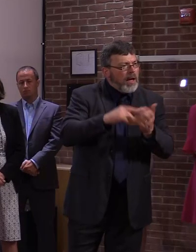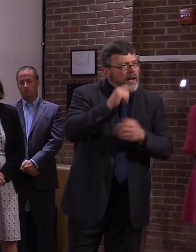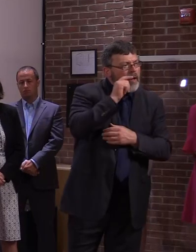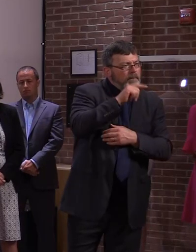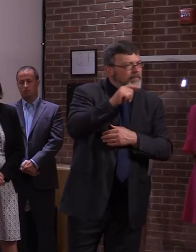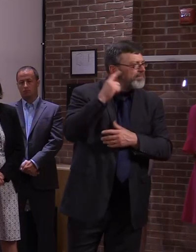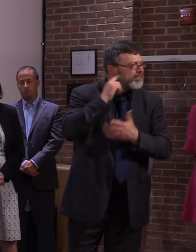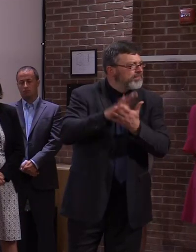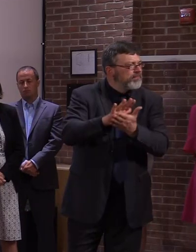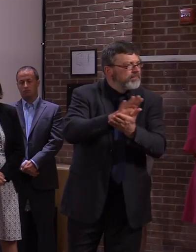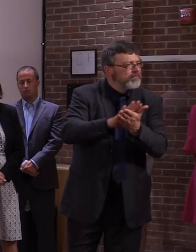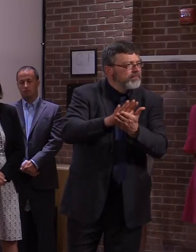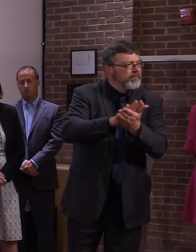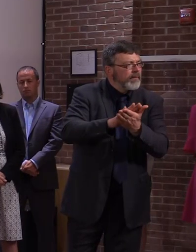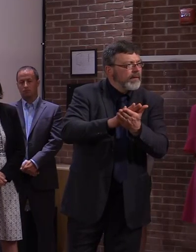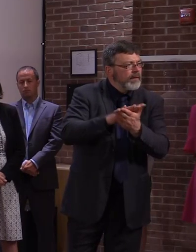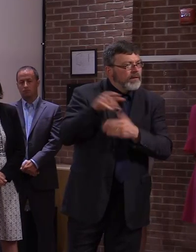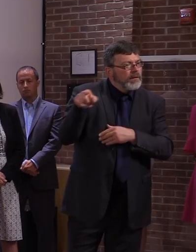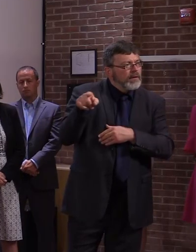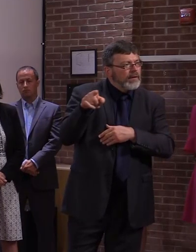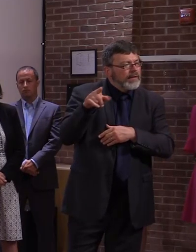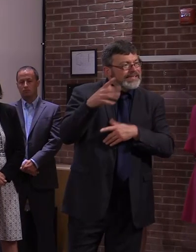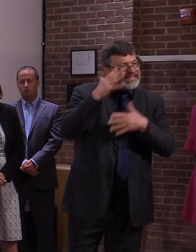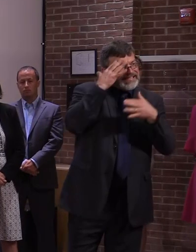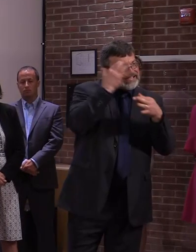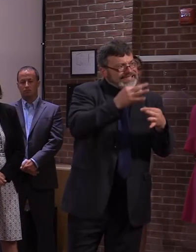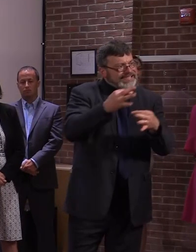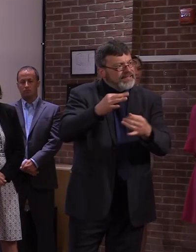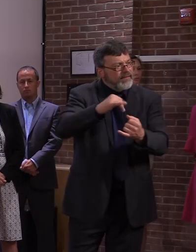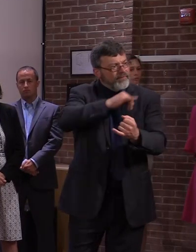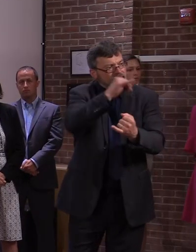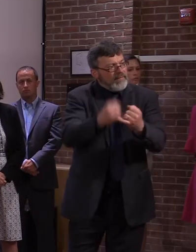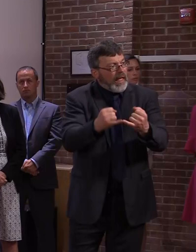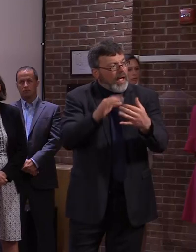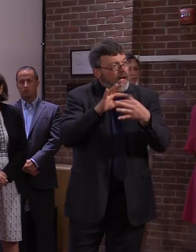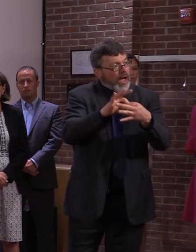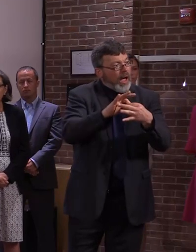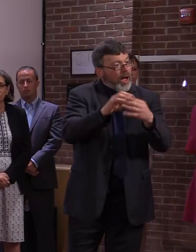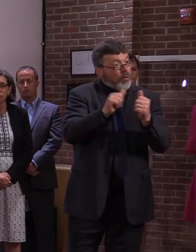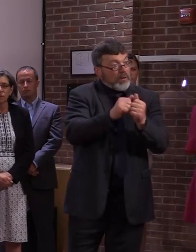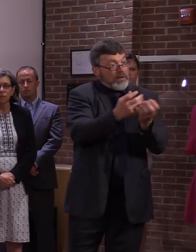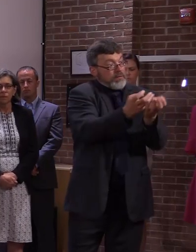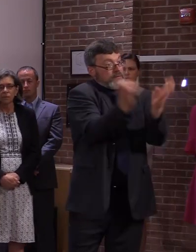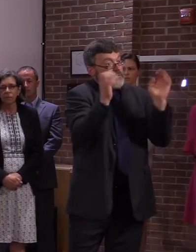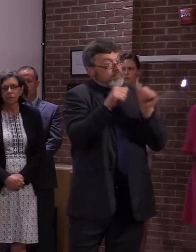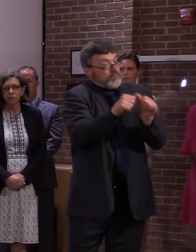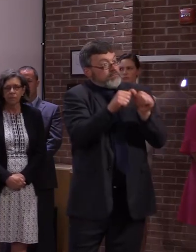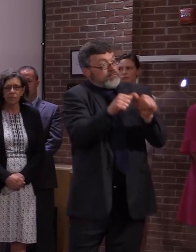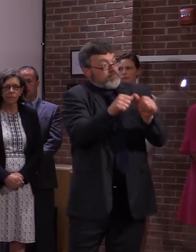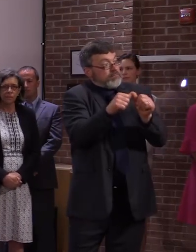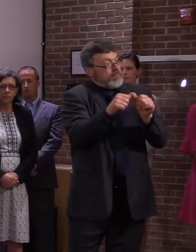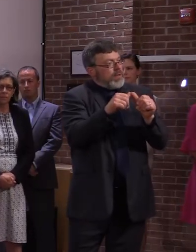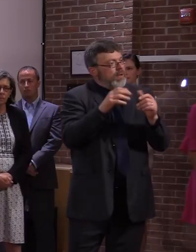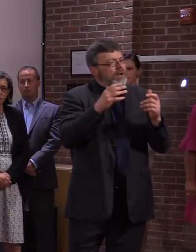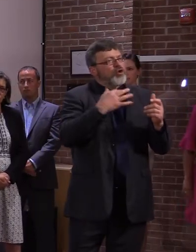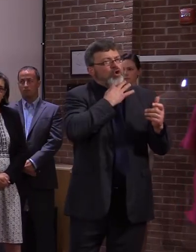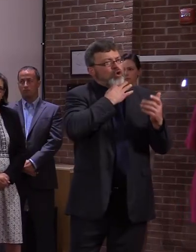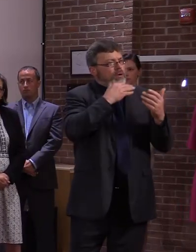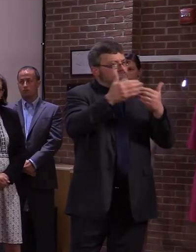made a definitive decision about if you're going to continue with press conferences, and if so, what that frequency might be?